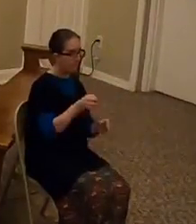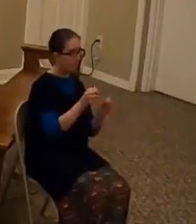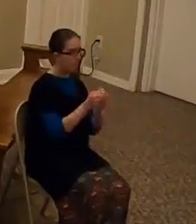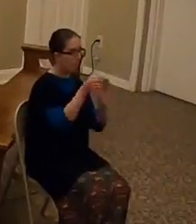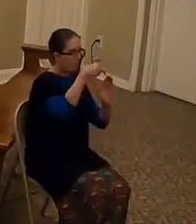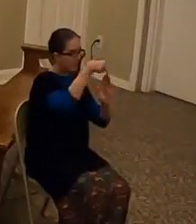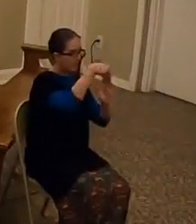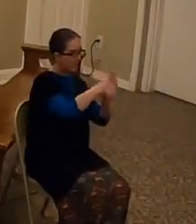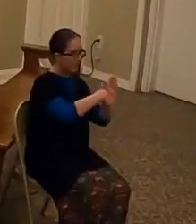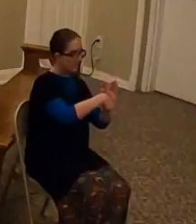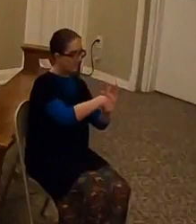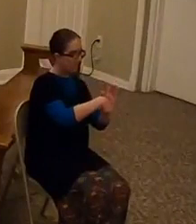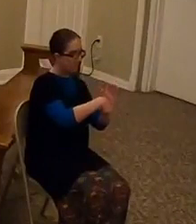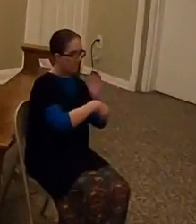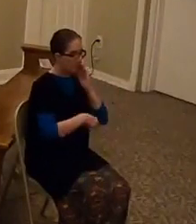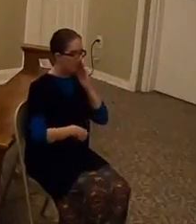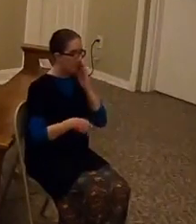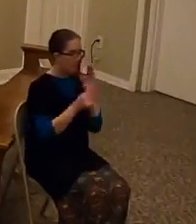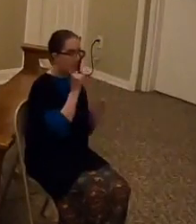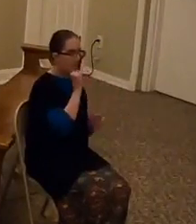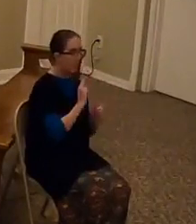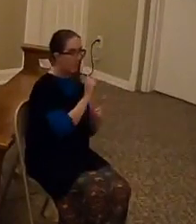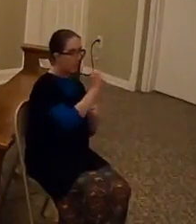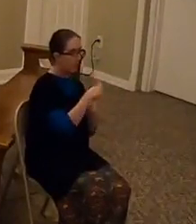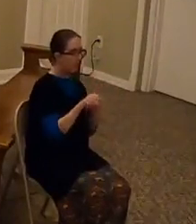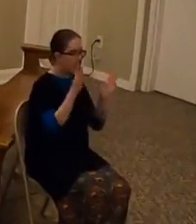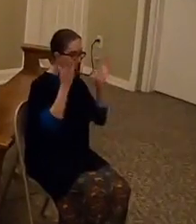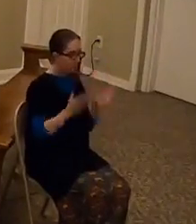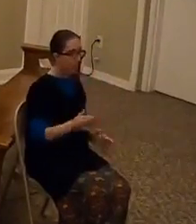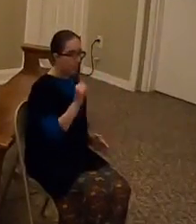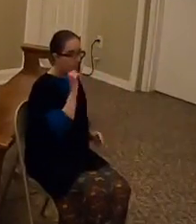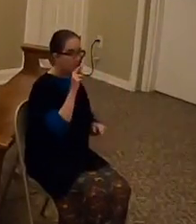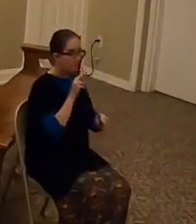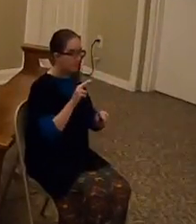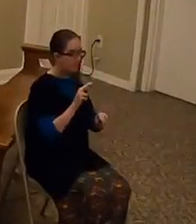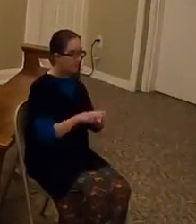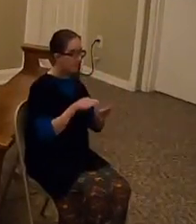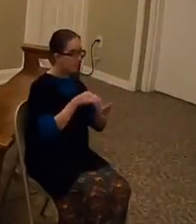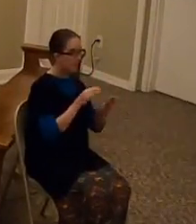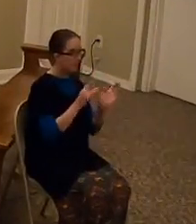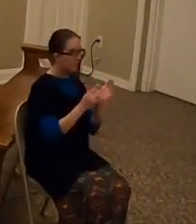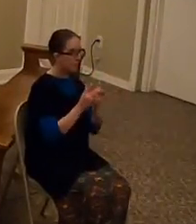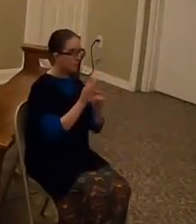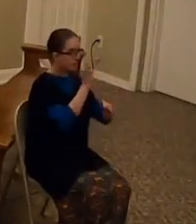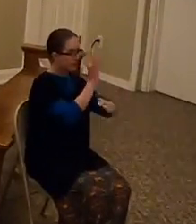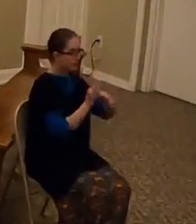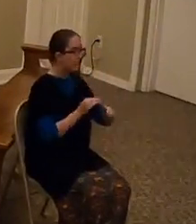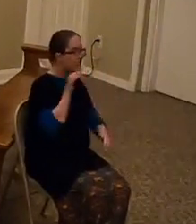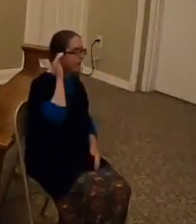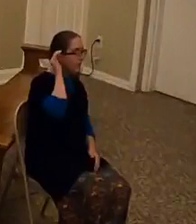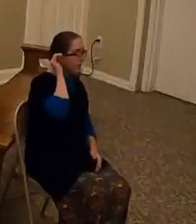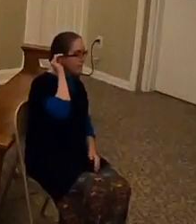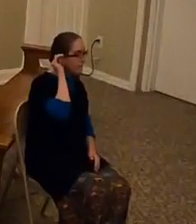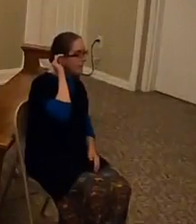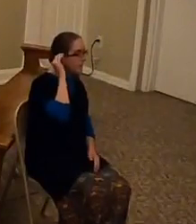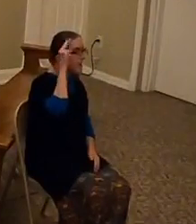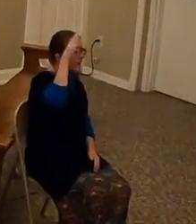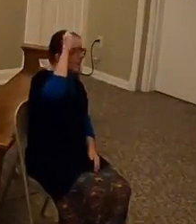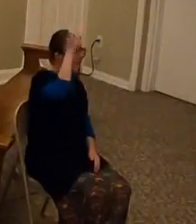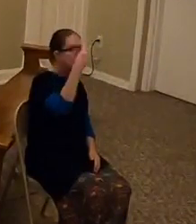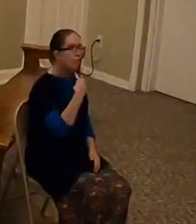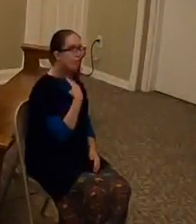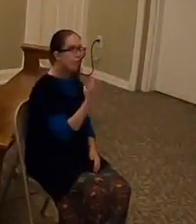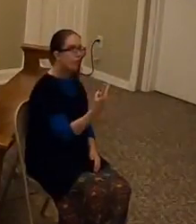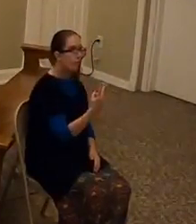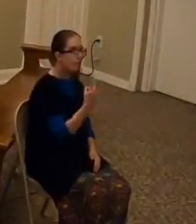Deeper down, amen, is when the person is sitting at Jesus' feet, listening to his voice.